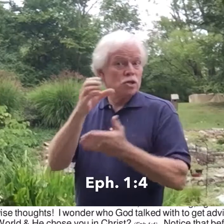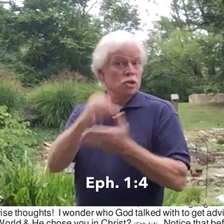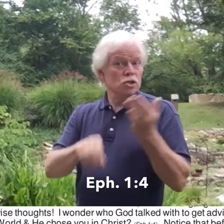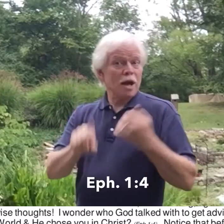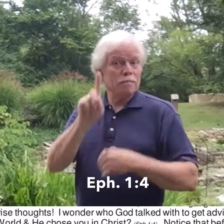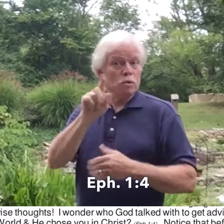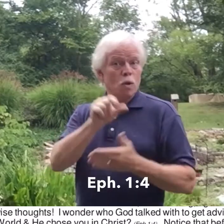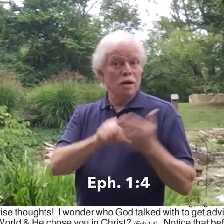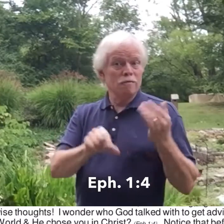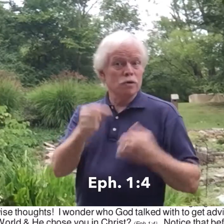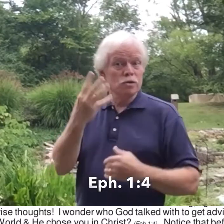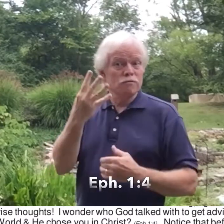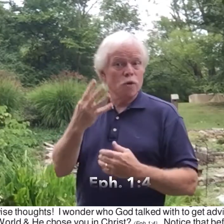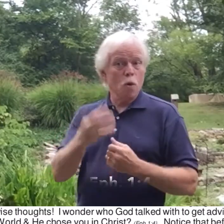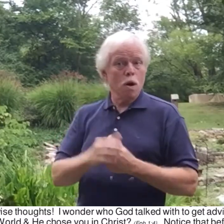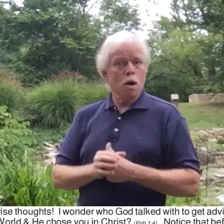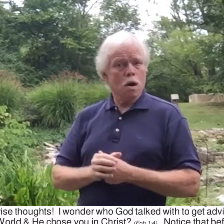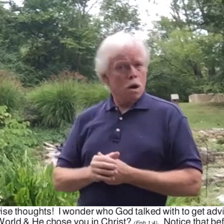Ephesians chapter 1 verse 4.